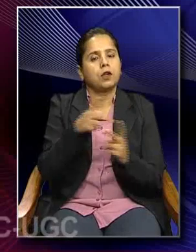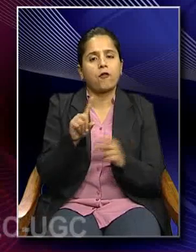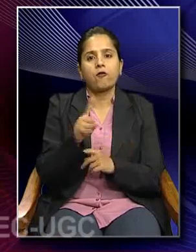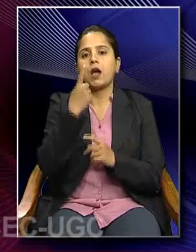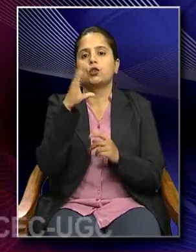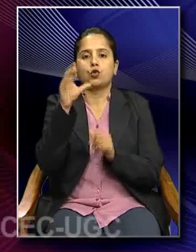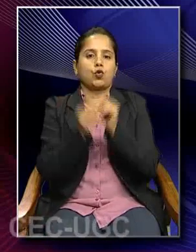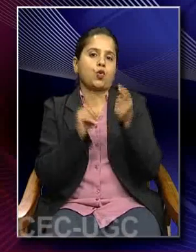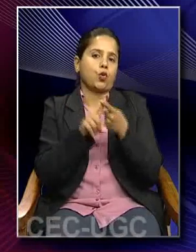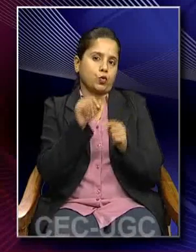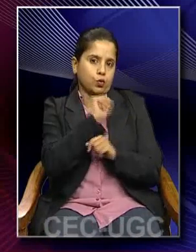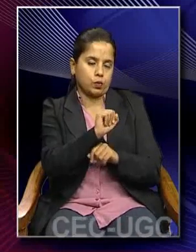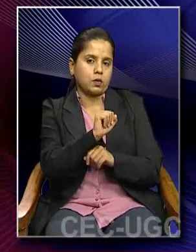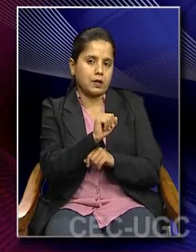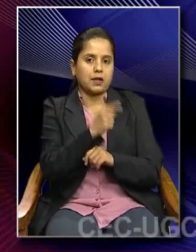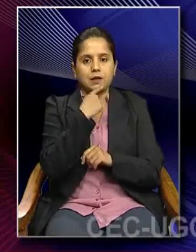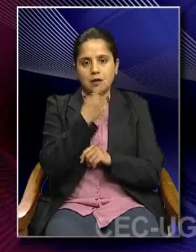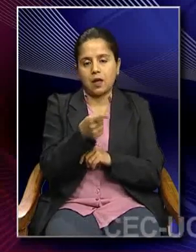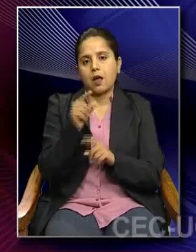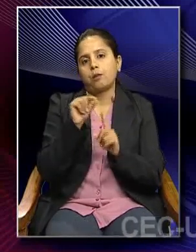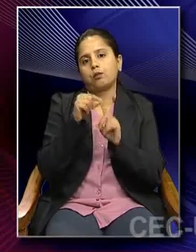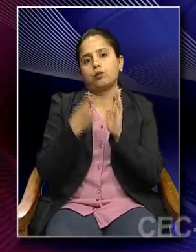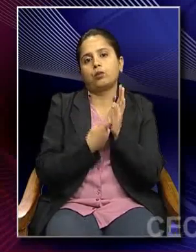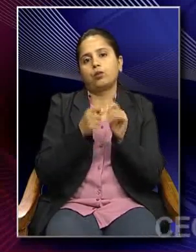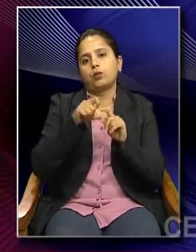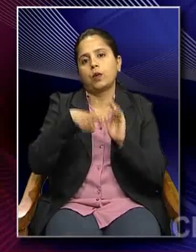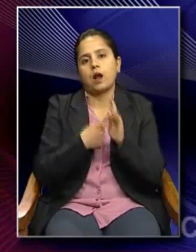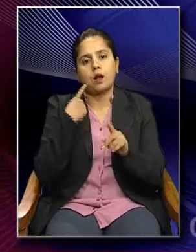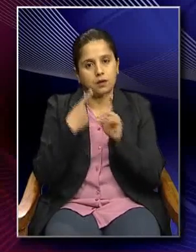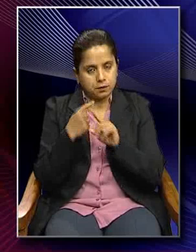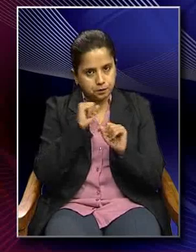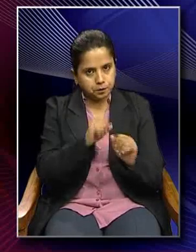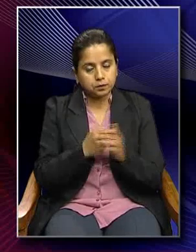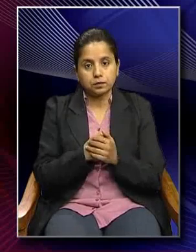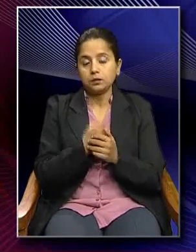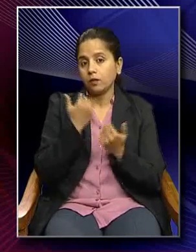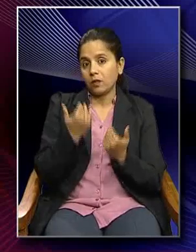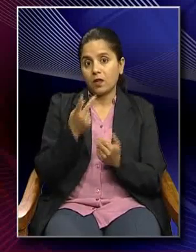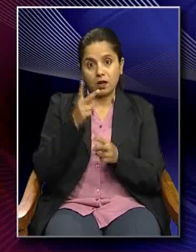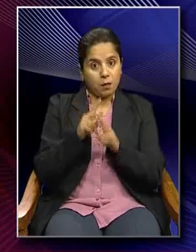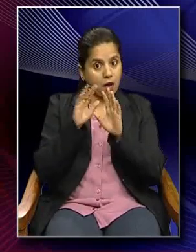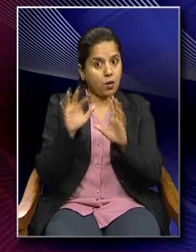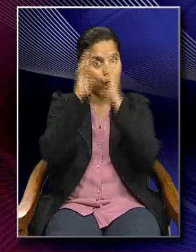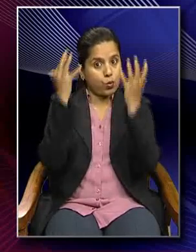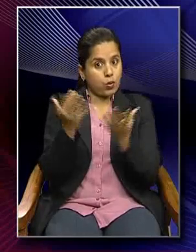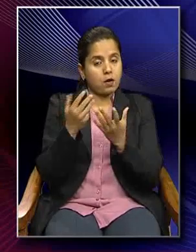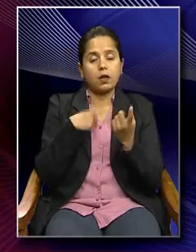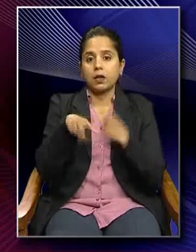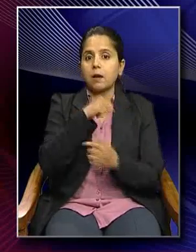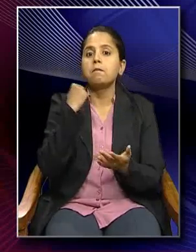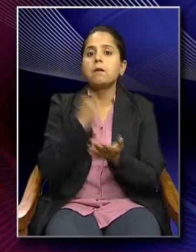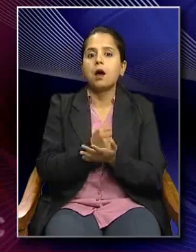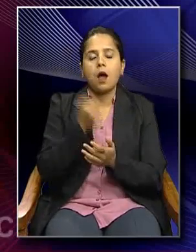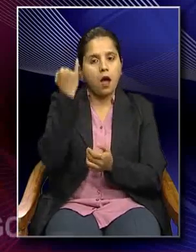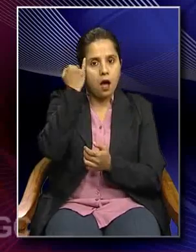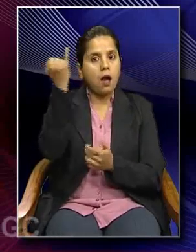cause that he says. Fine. So, to understand the existence of the world, we need to have this